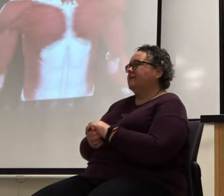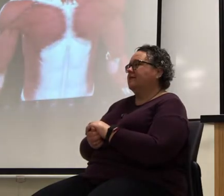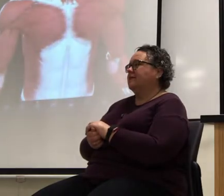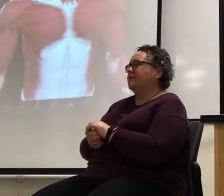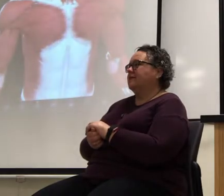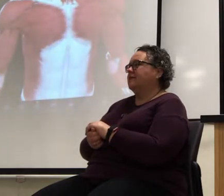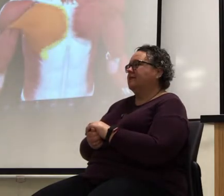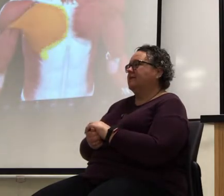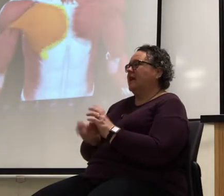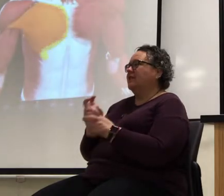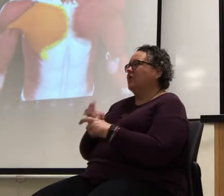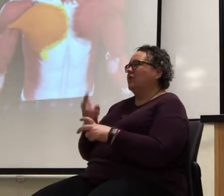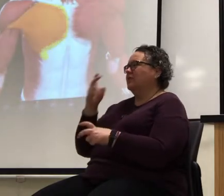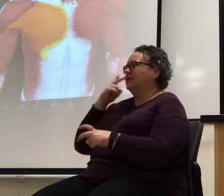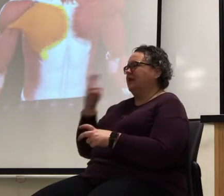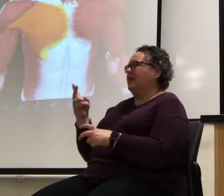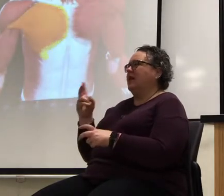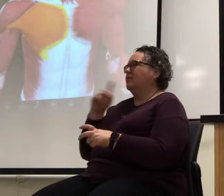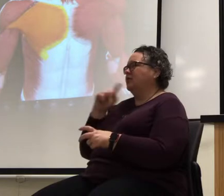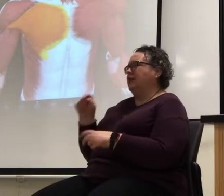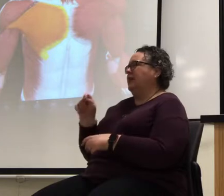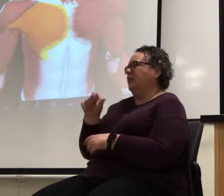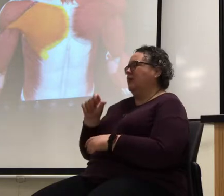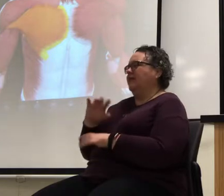well, it's hard to see. Let me just get rid of it.